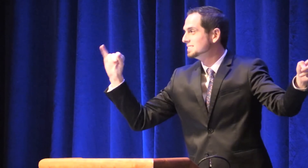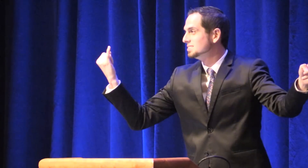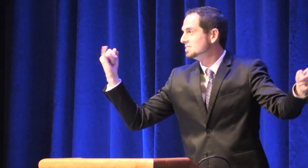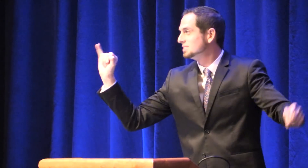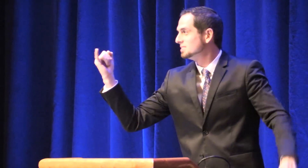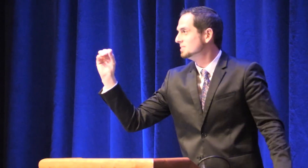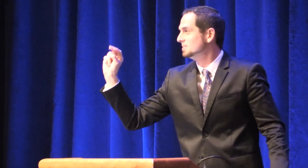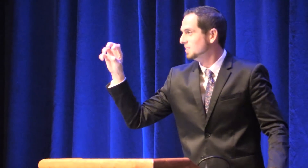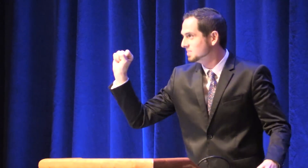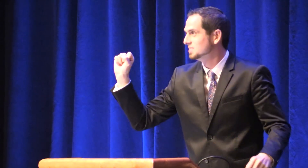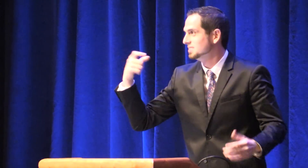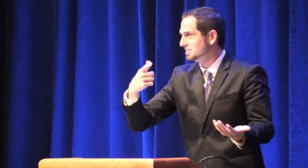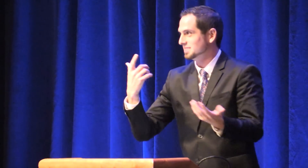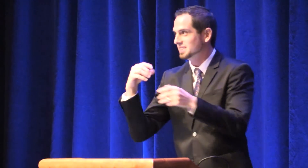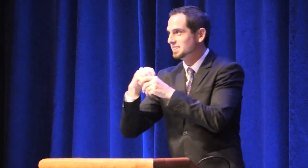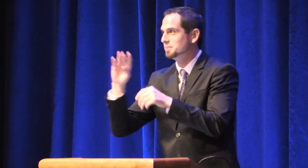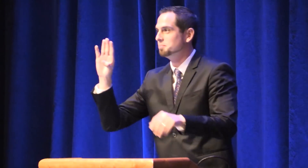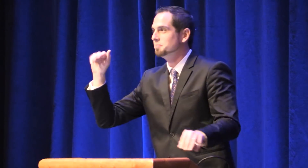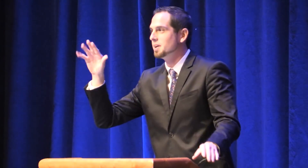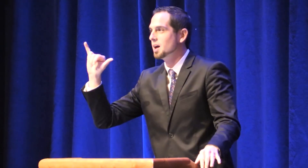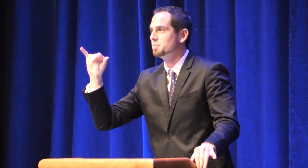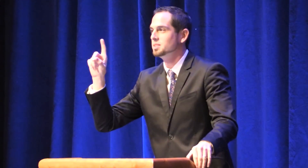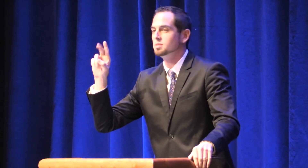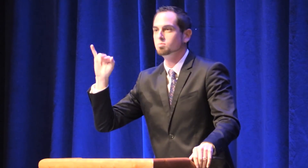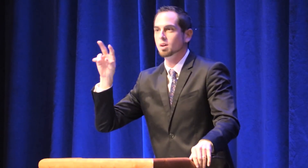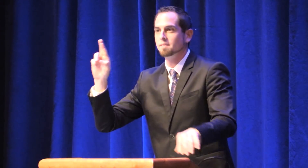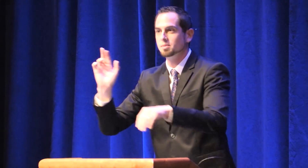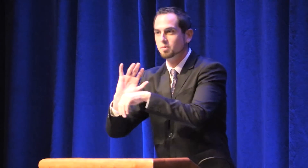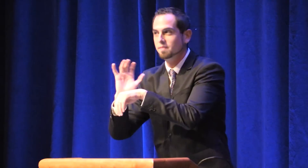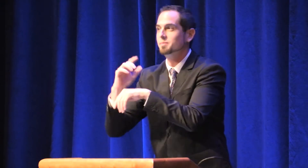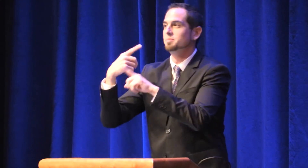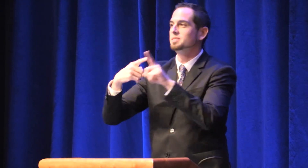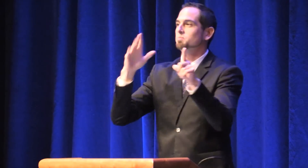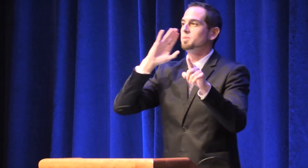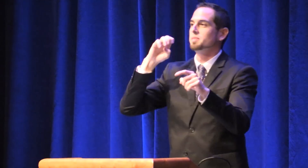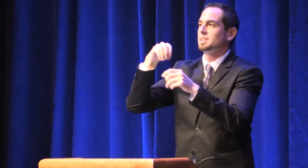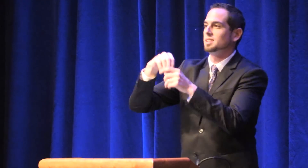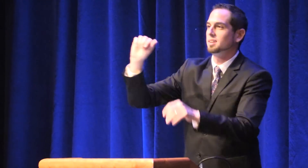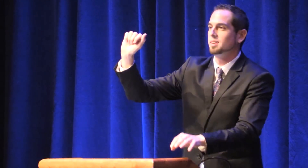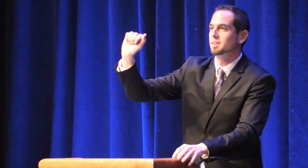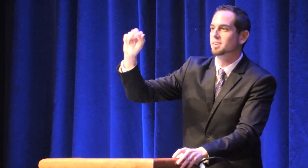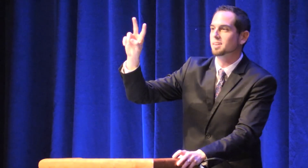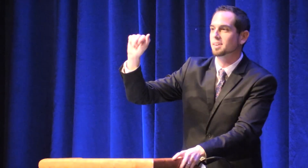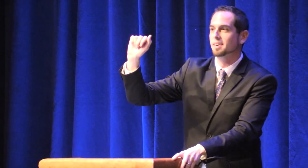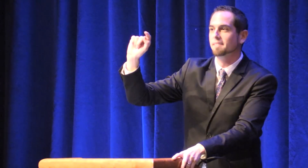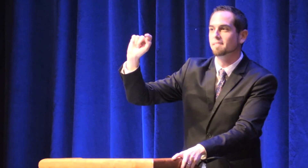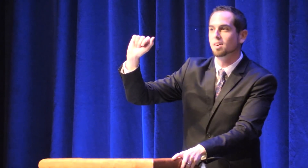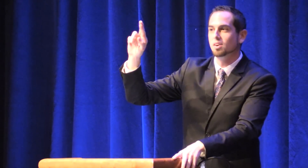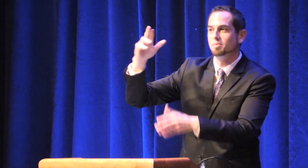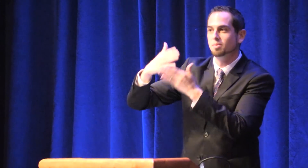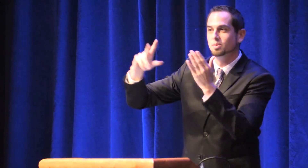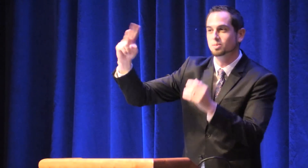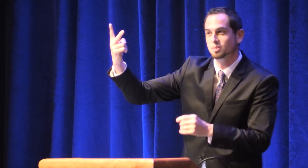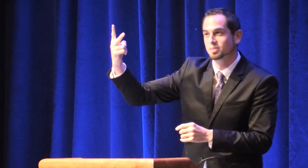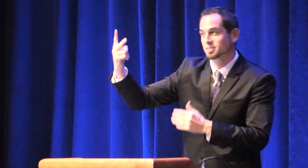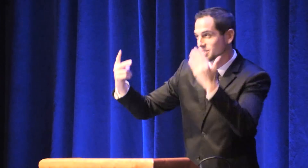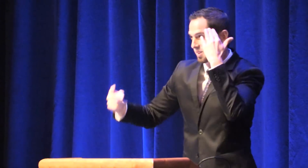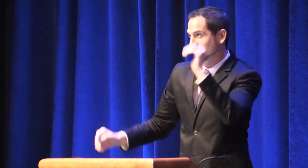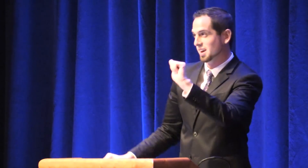that arena. And then next we have CJ Jones, who appeared in Baby Driver and will also